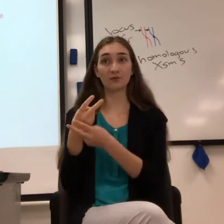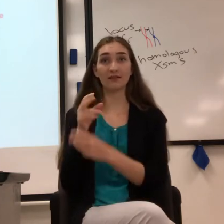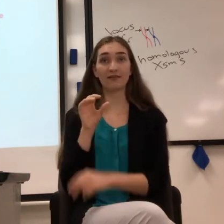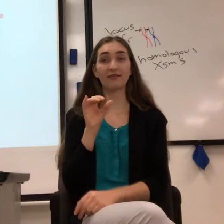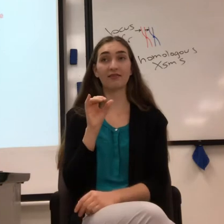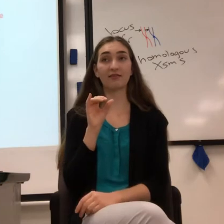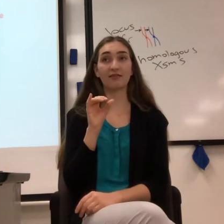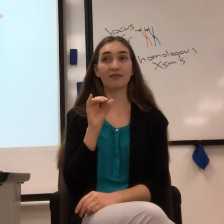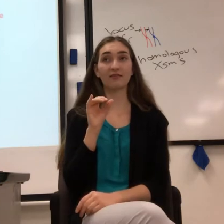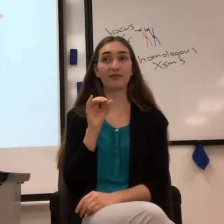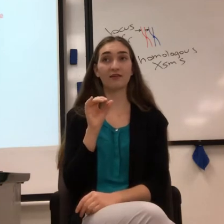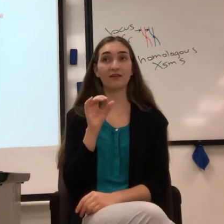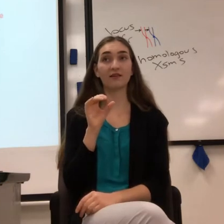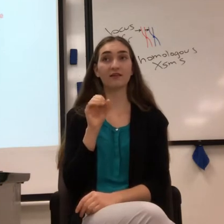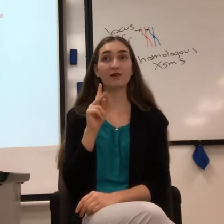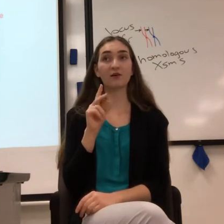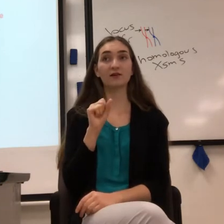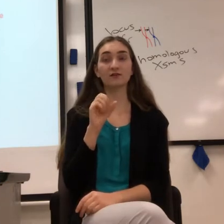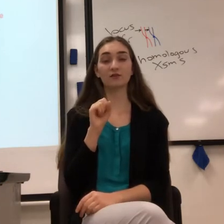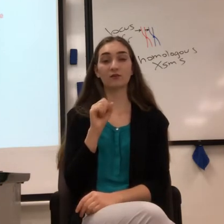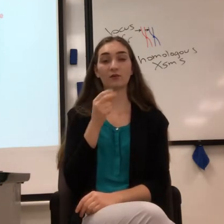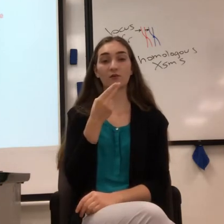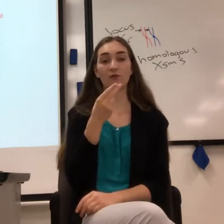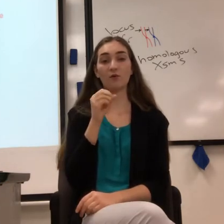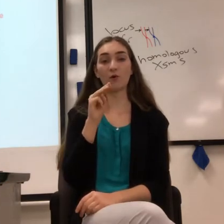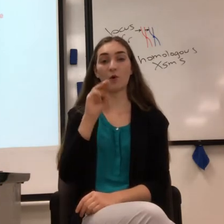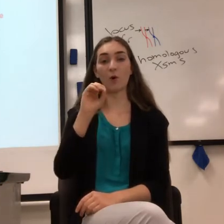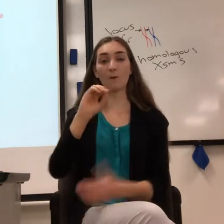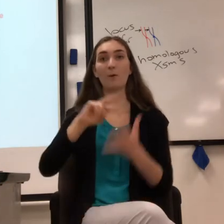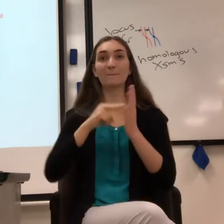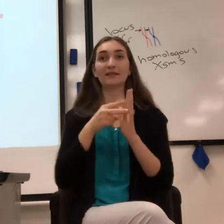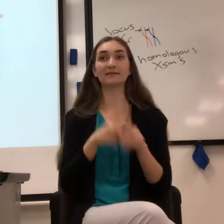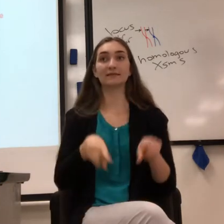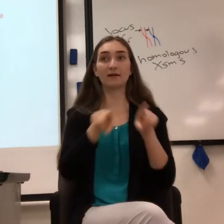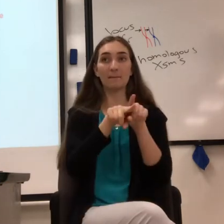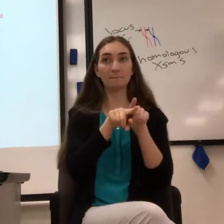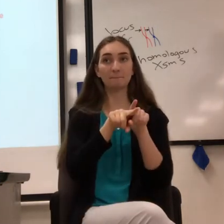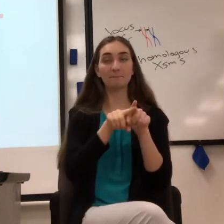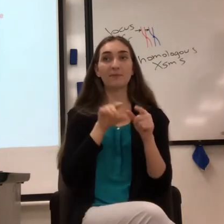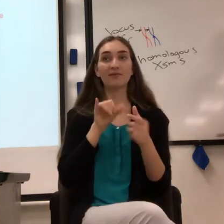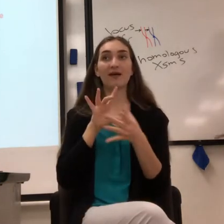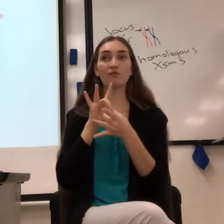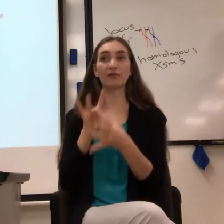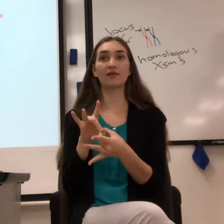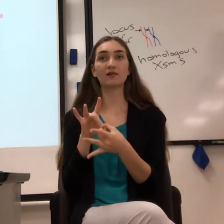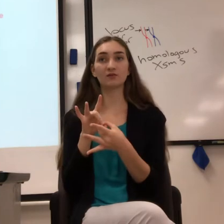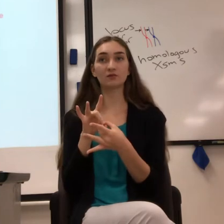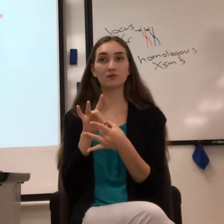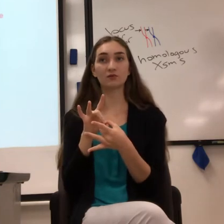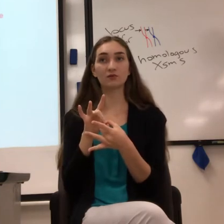chromosomes that the okay. So homo means same, but does that have something to do with the